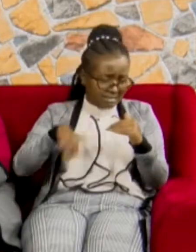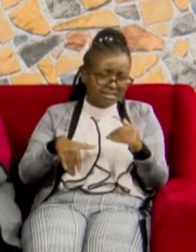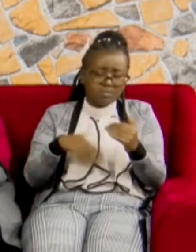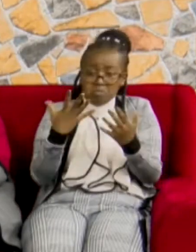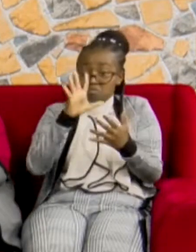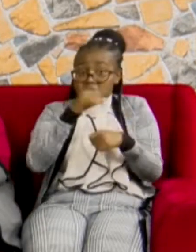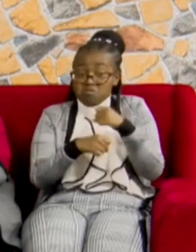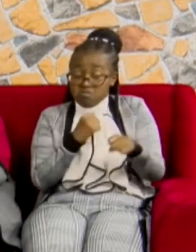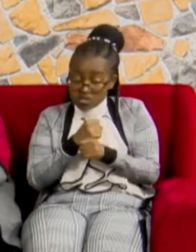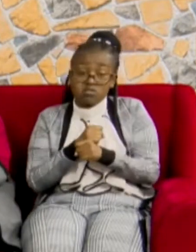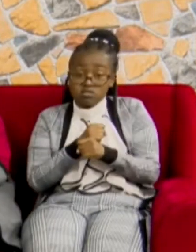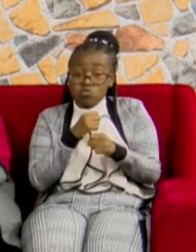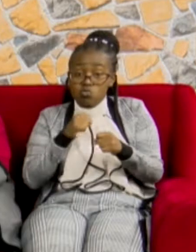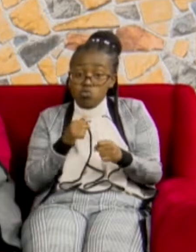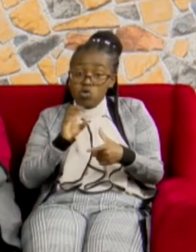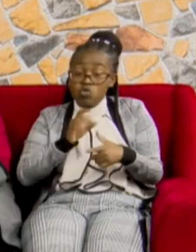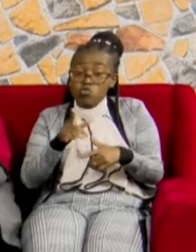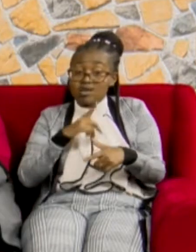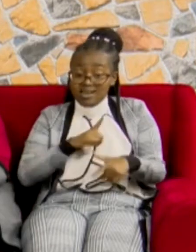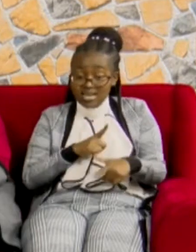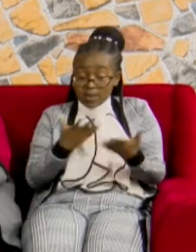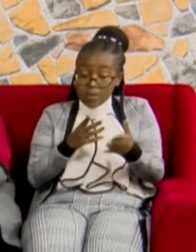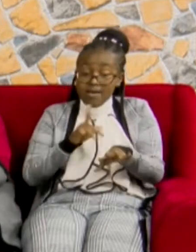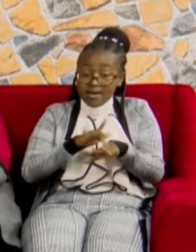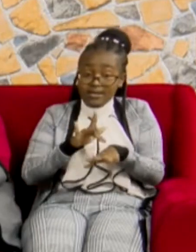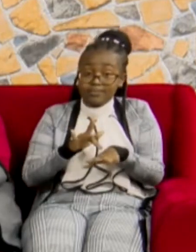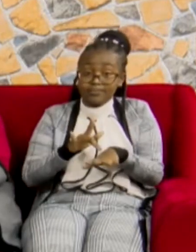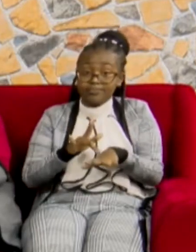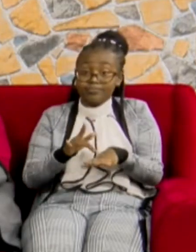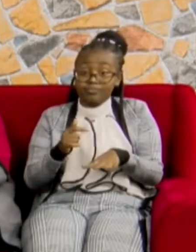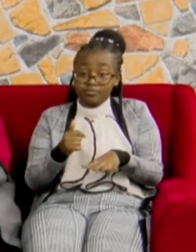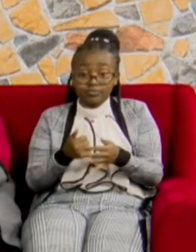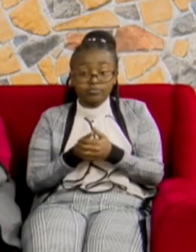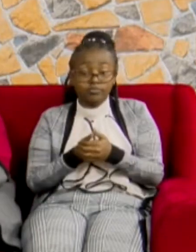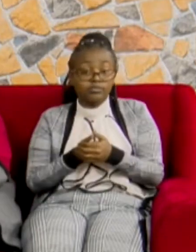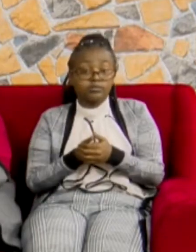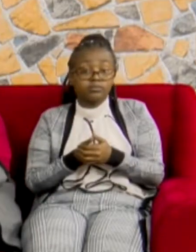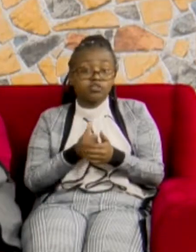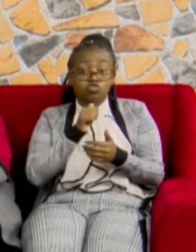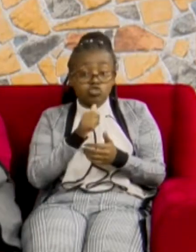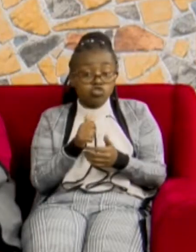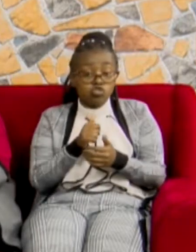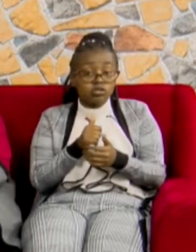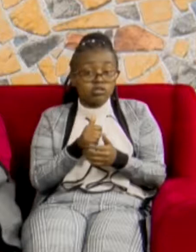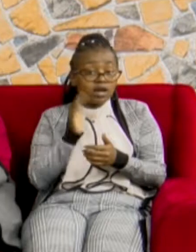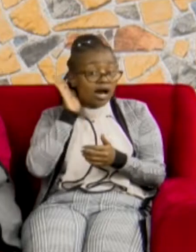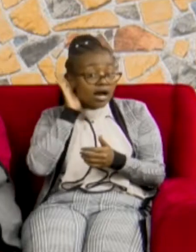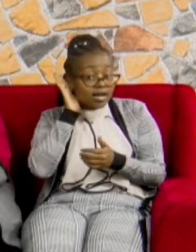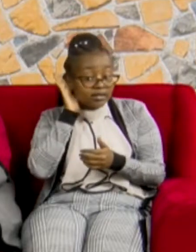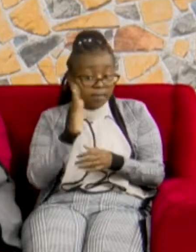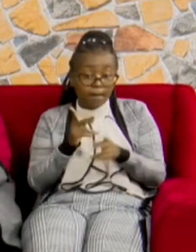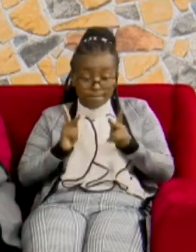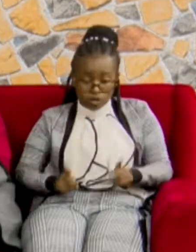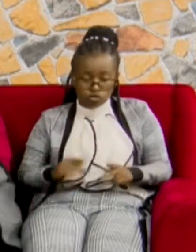plus. If you're lucky, maybe earlier. Well, I haven't heard about catching it when someone is